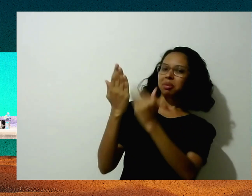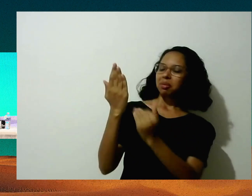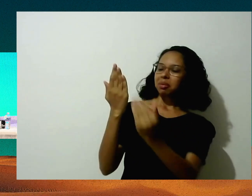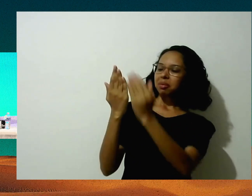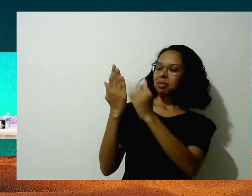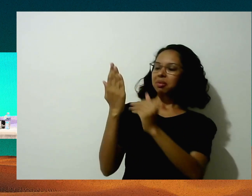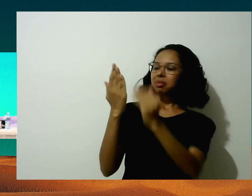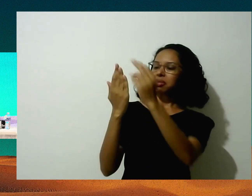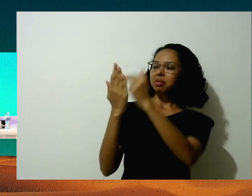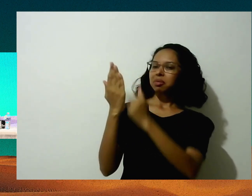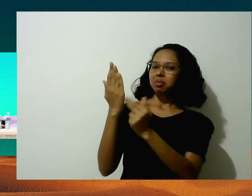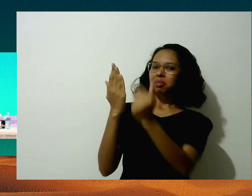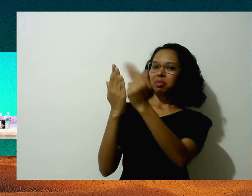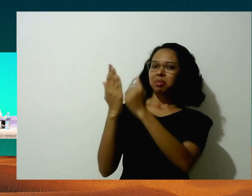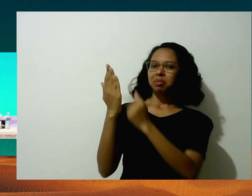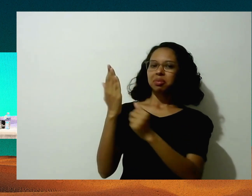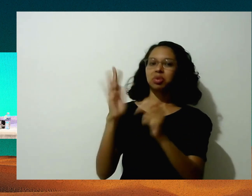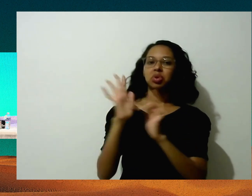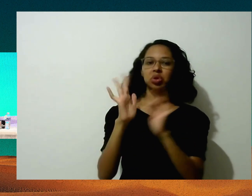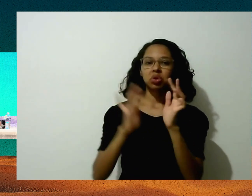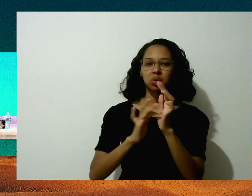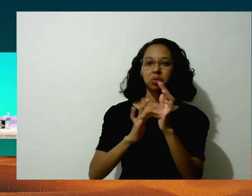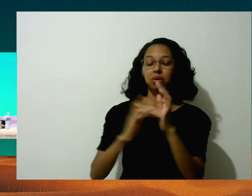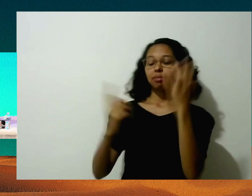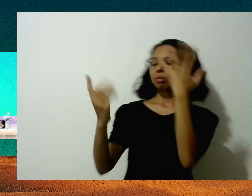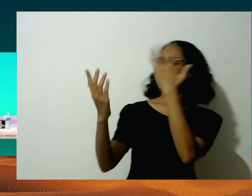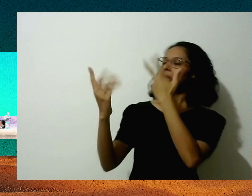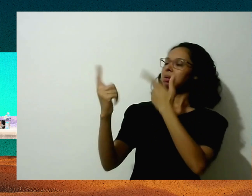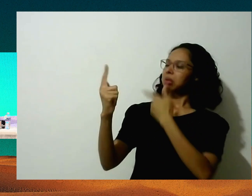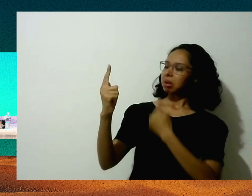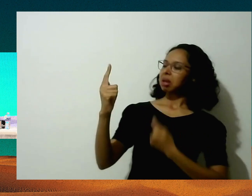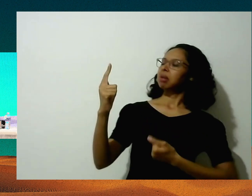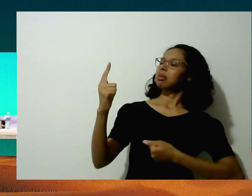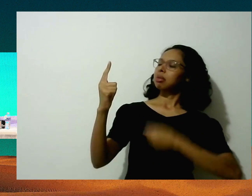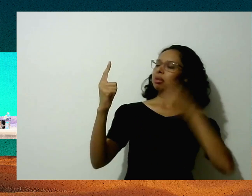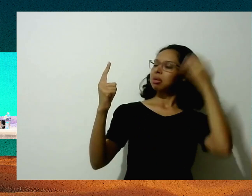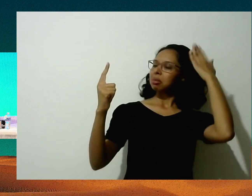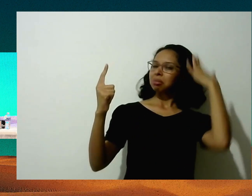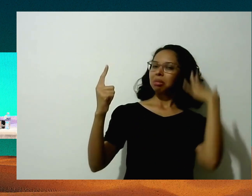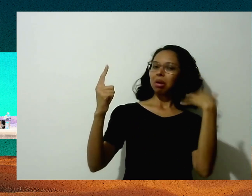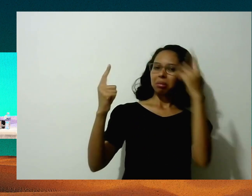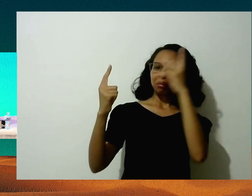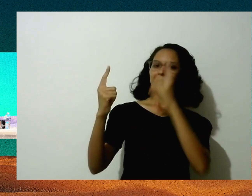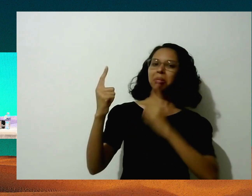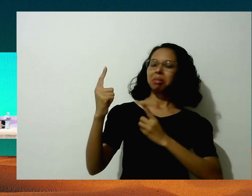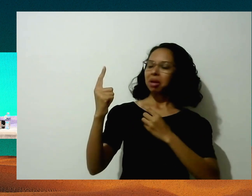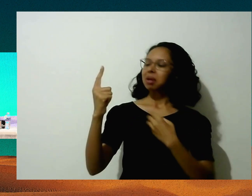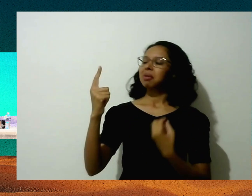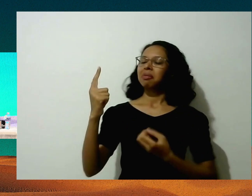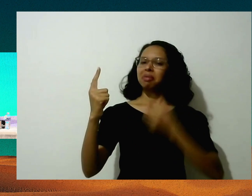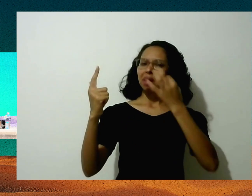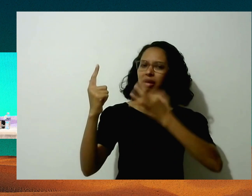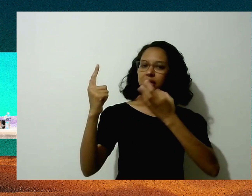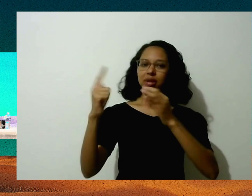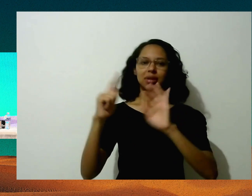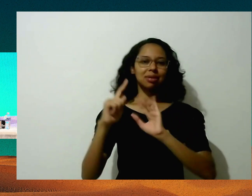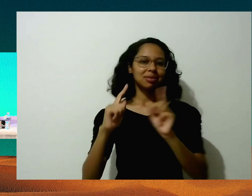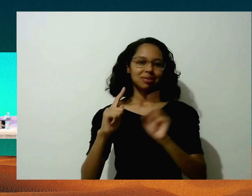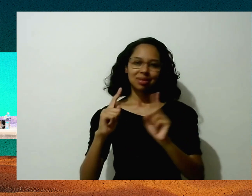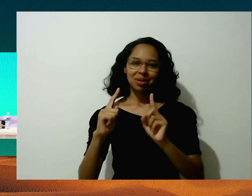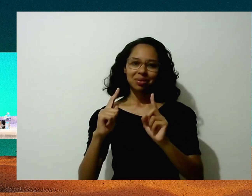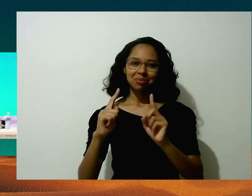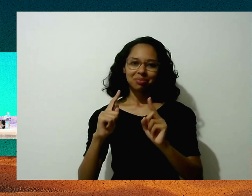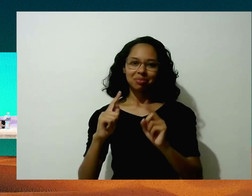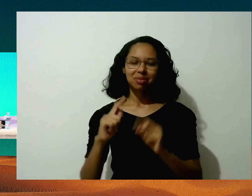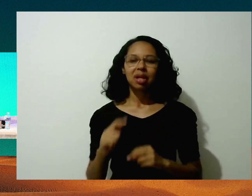guy, blue eyes, beautiful, that person is not Jesus. Isaías 53 descreve que Jesus era feio. Isaiah